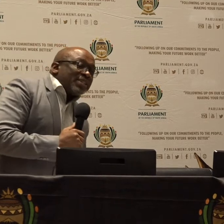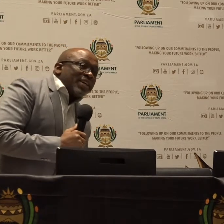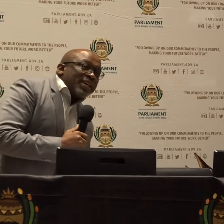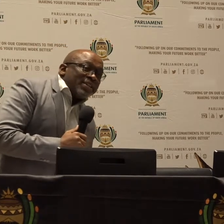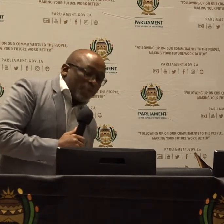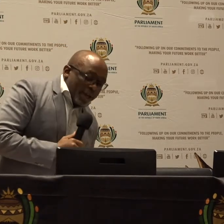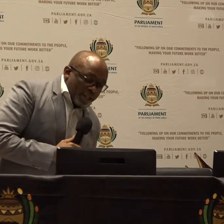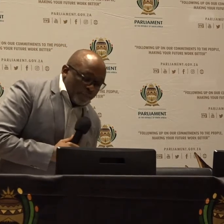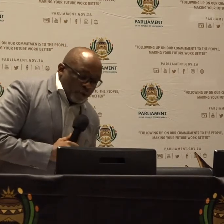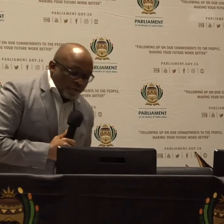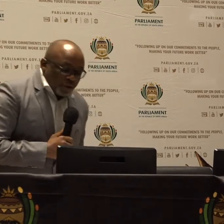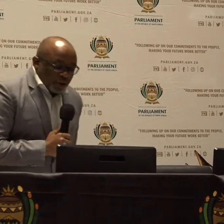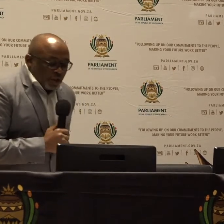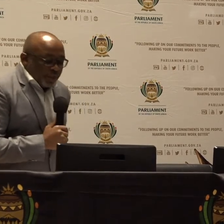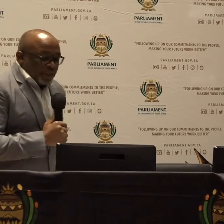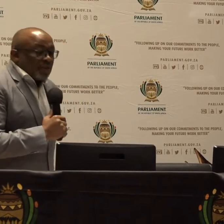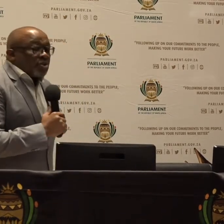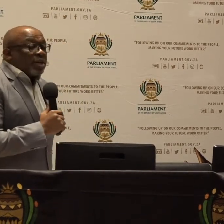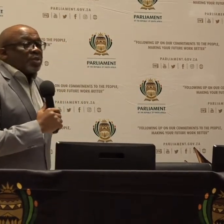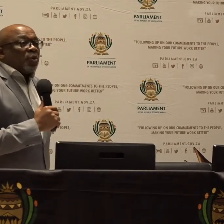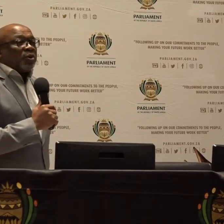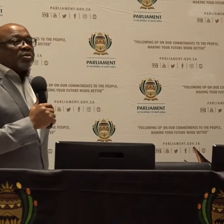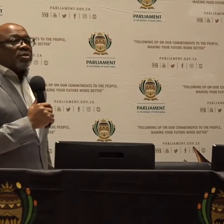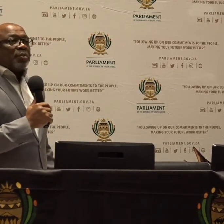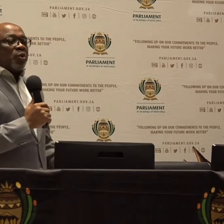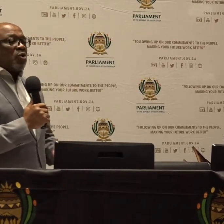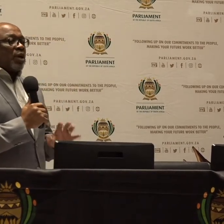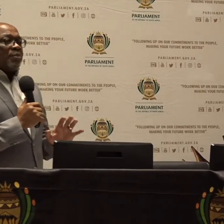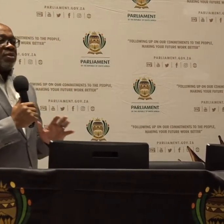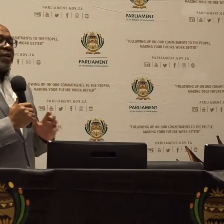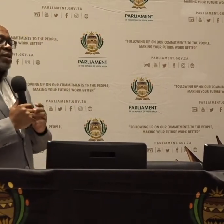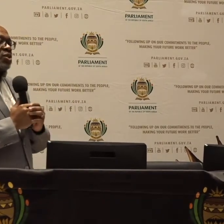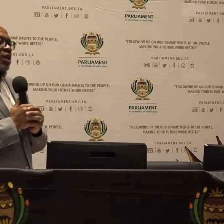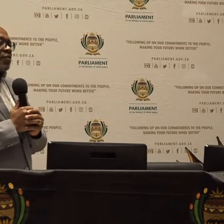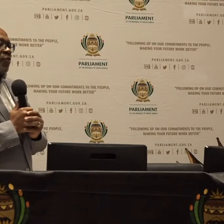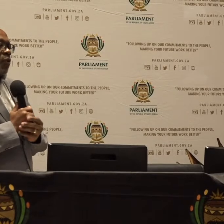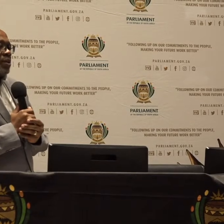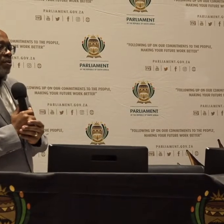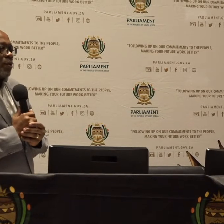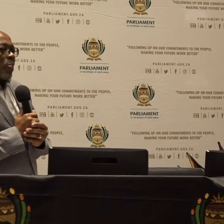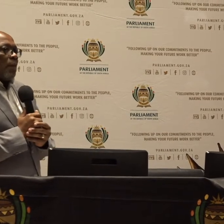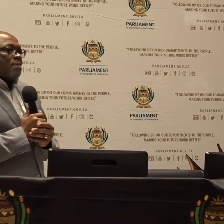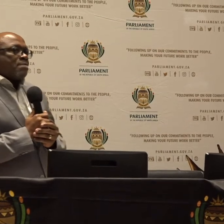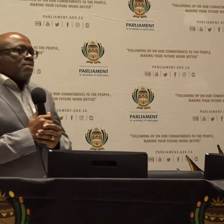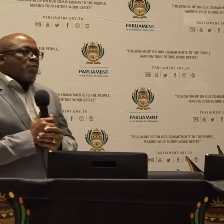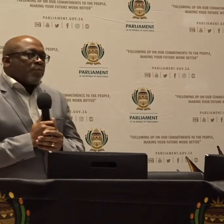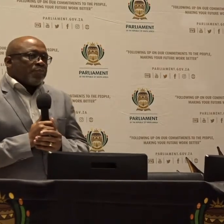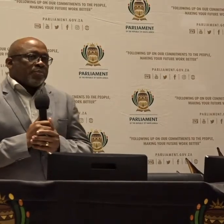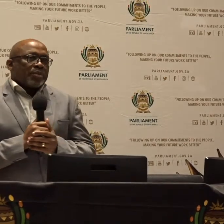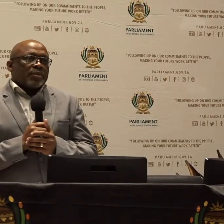as I said we are the portfolio committee on transport the program is very straightforward